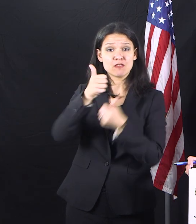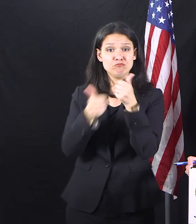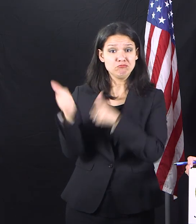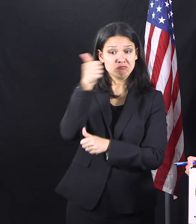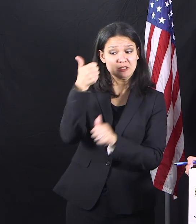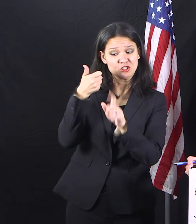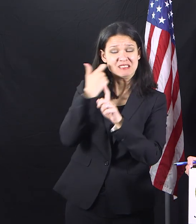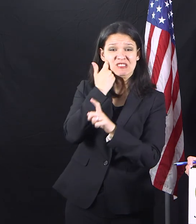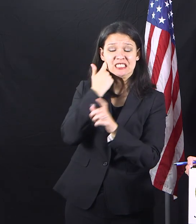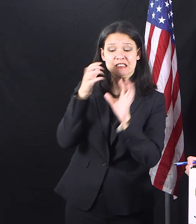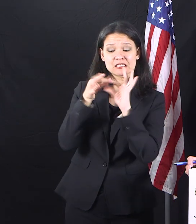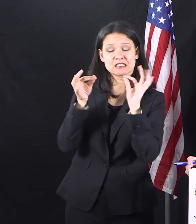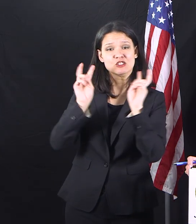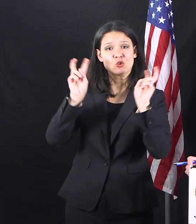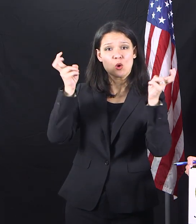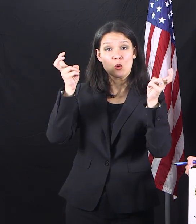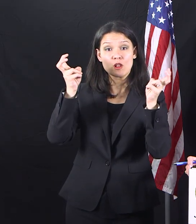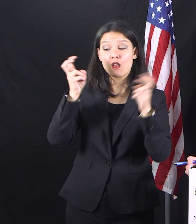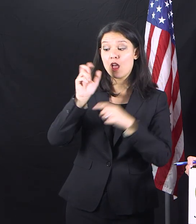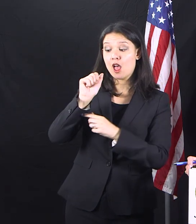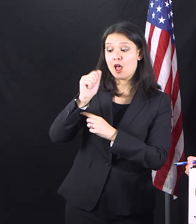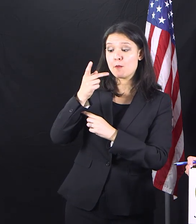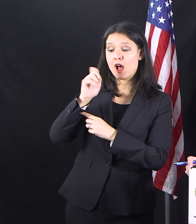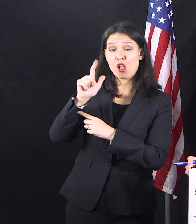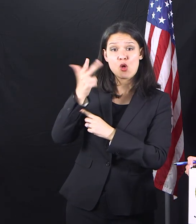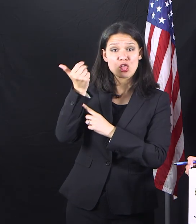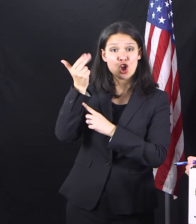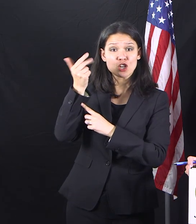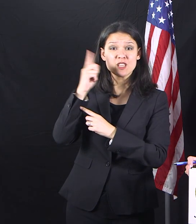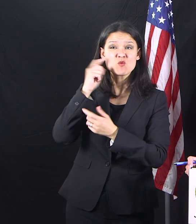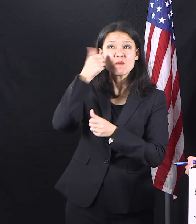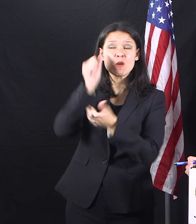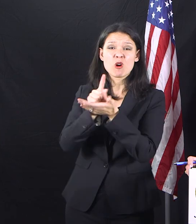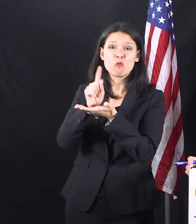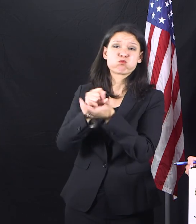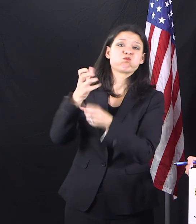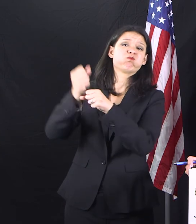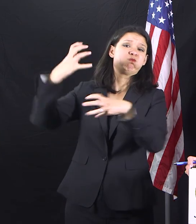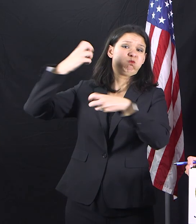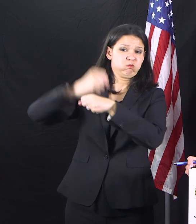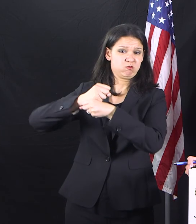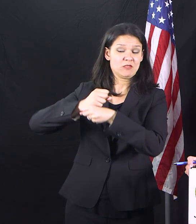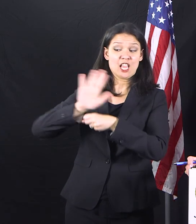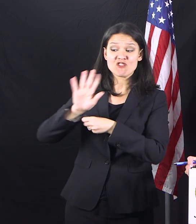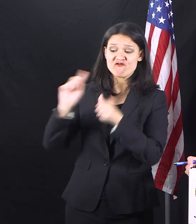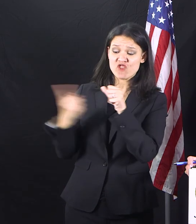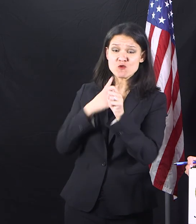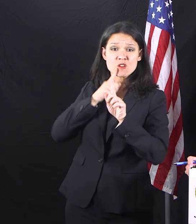from the Apollo 13 tragedy where it blew up on the landing pad. And